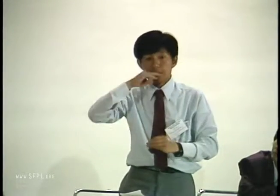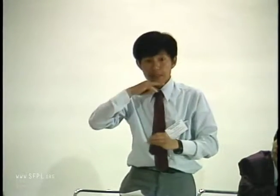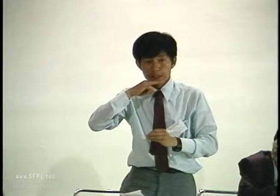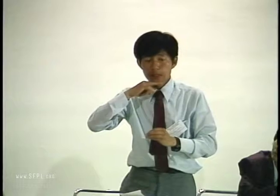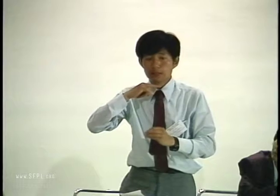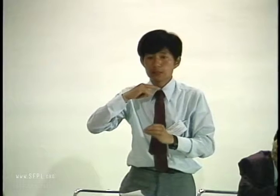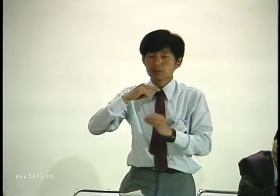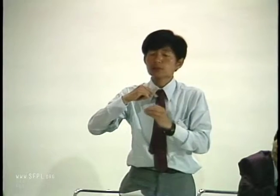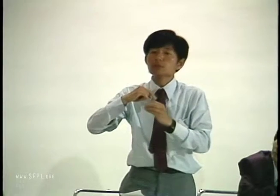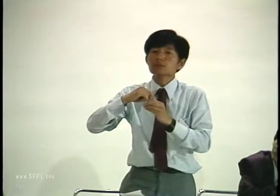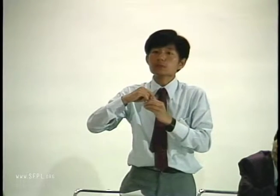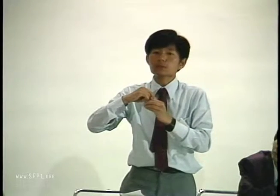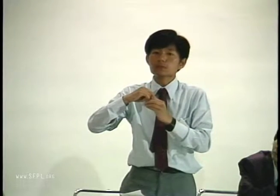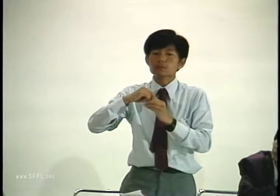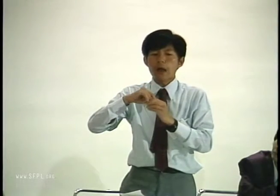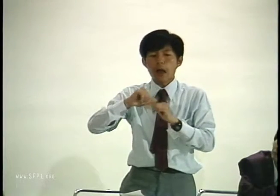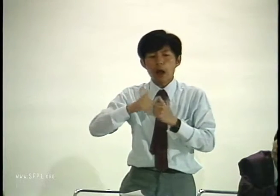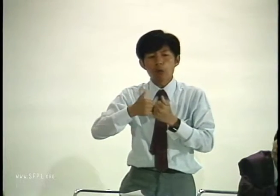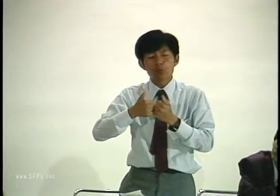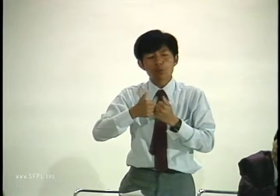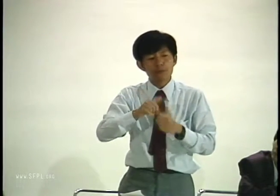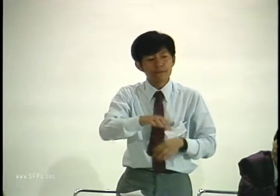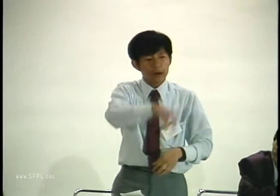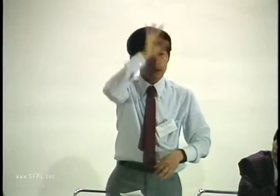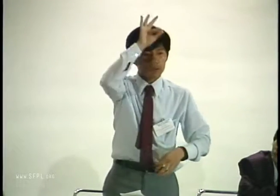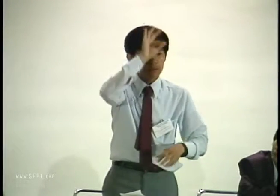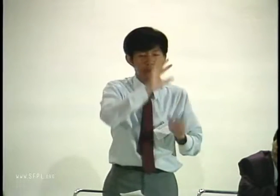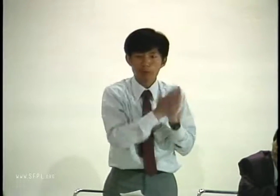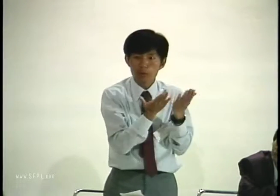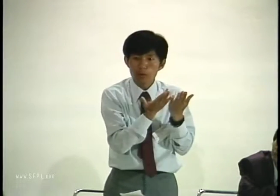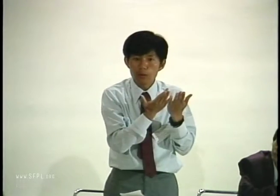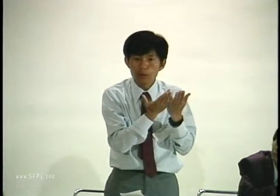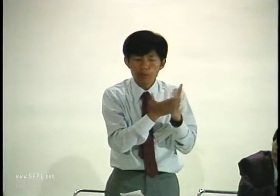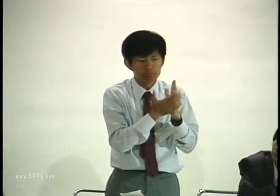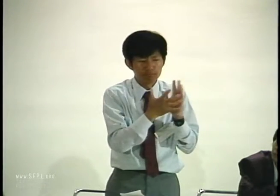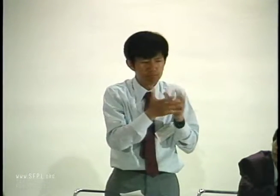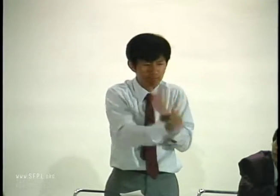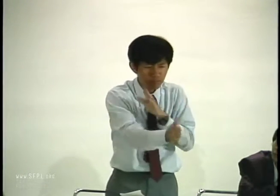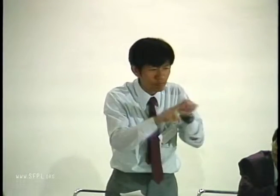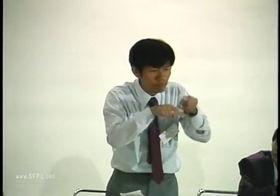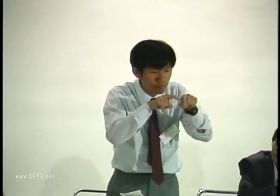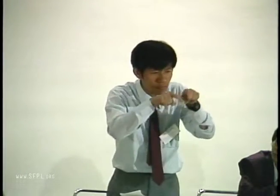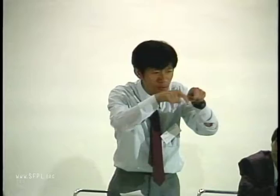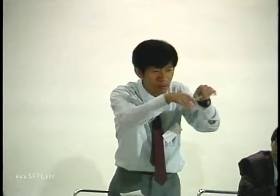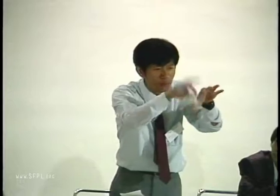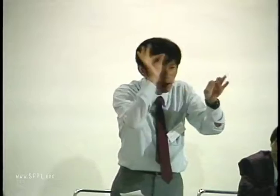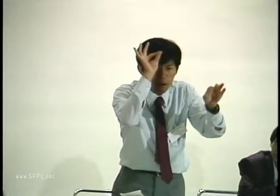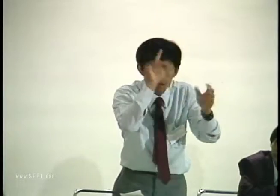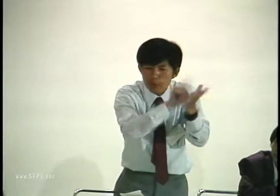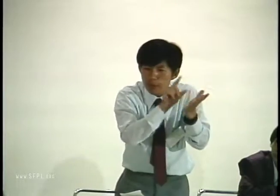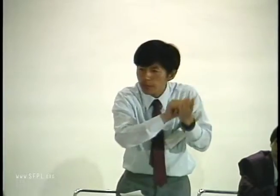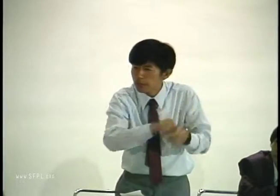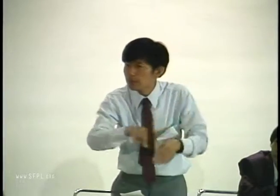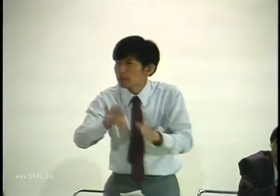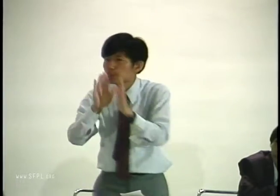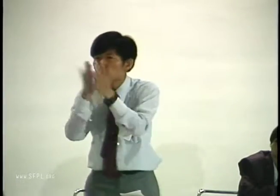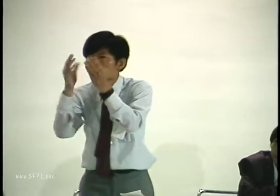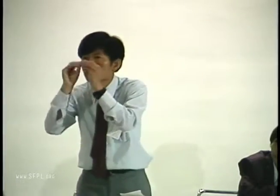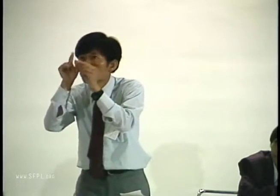want to be able to teach these kids how to be able to find a book on their own and to be able to